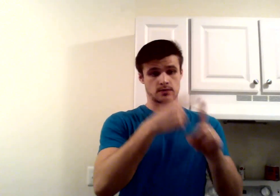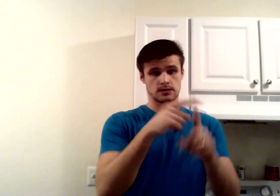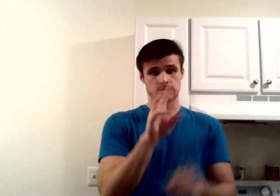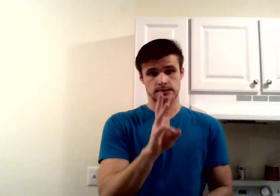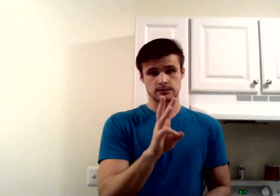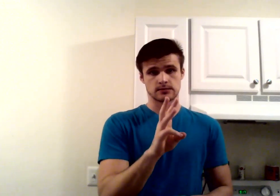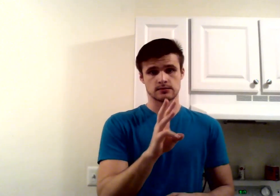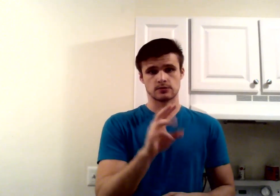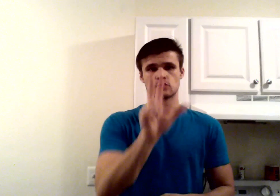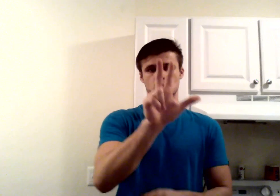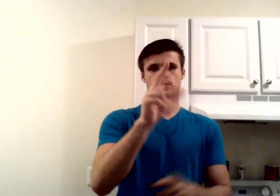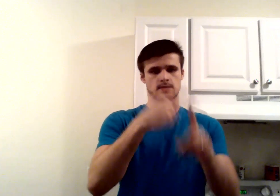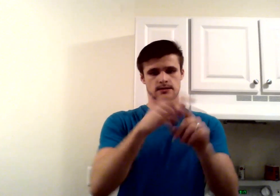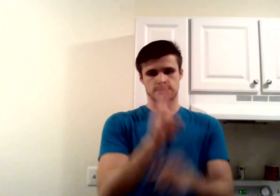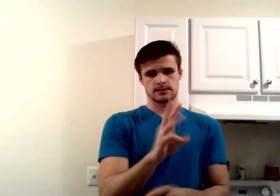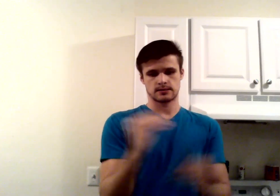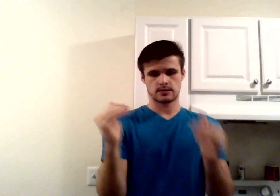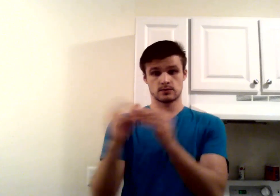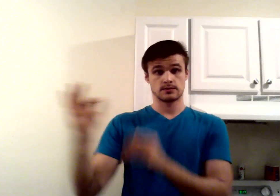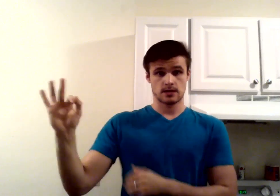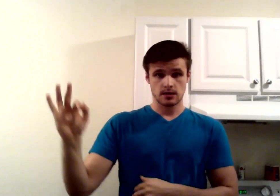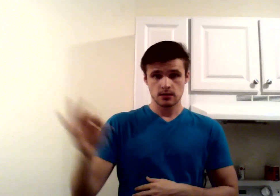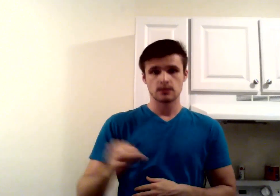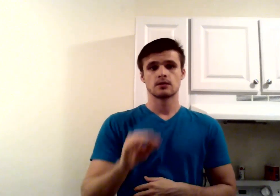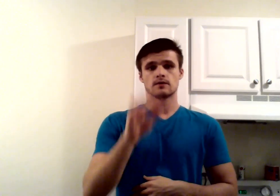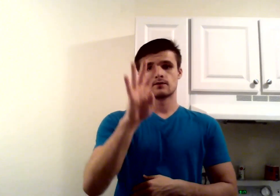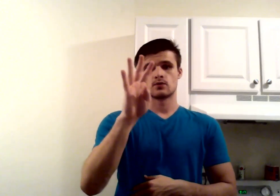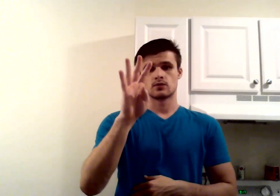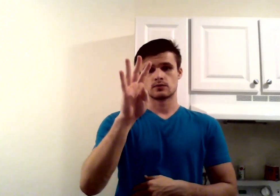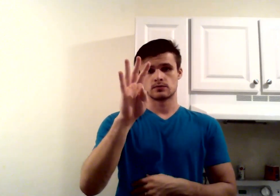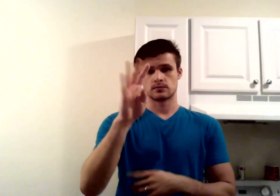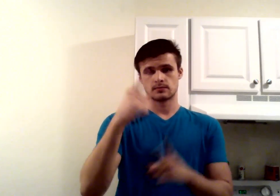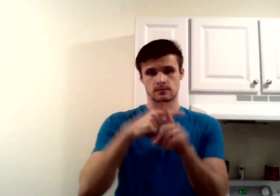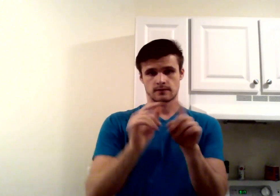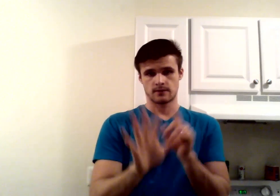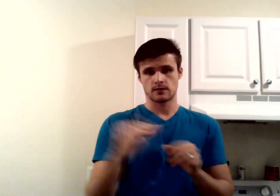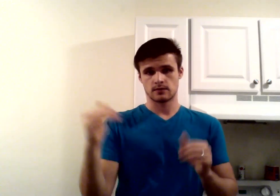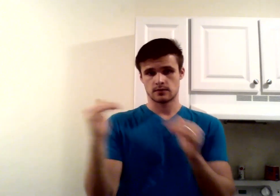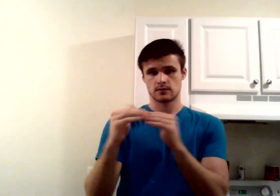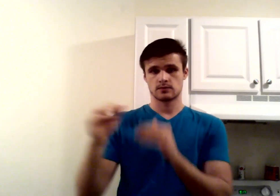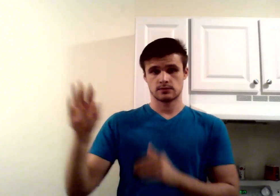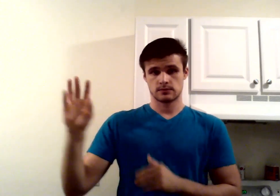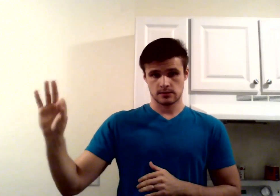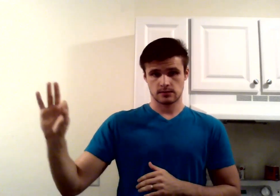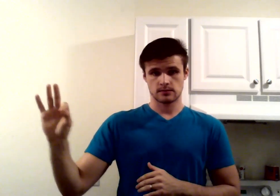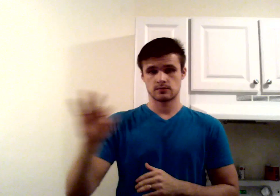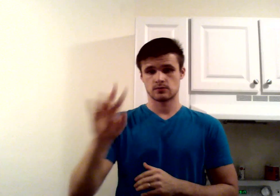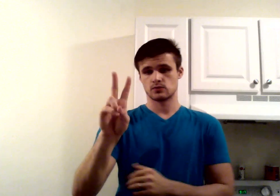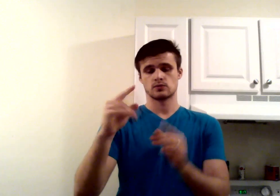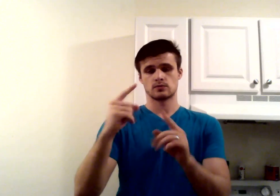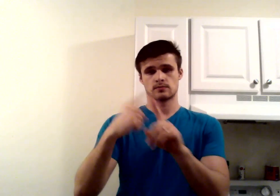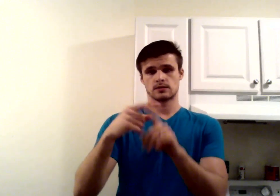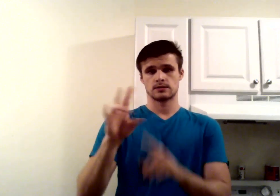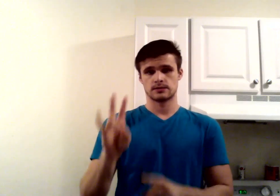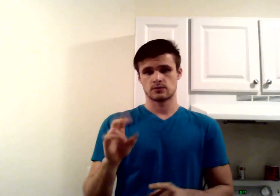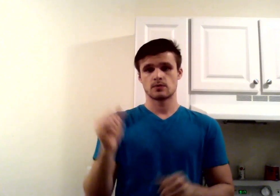2 plus 7 is 9, right? So now we know that here we have 9,999, and here we have 9,999. If